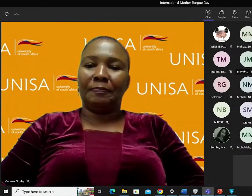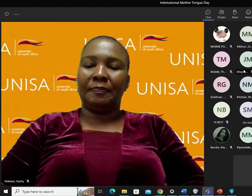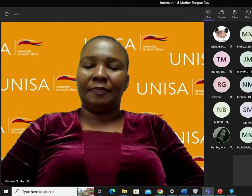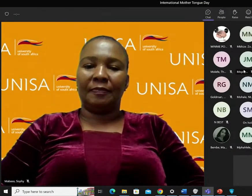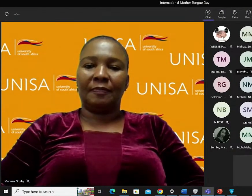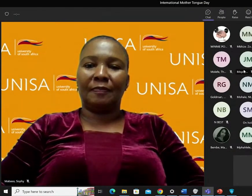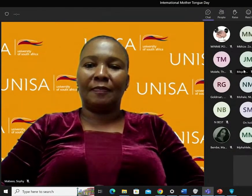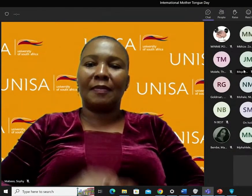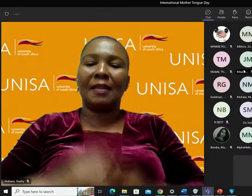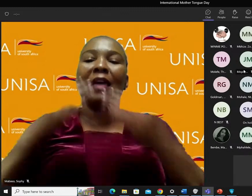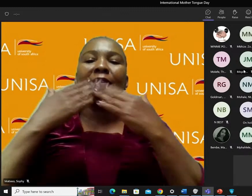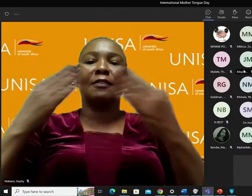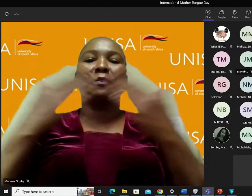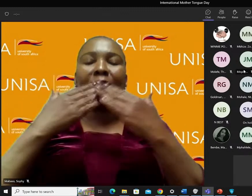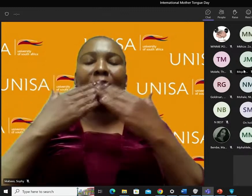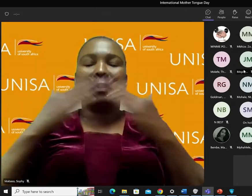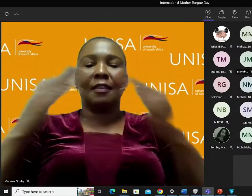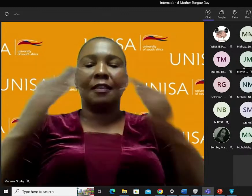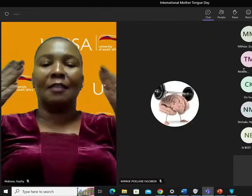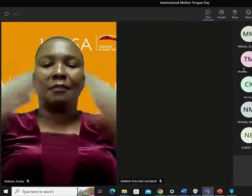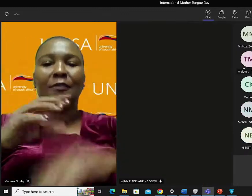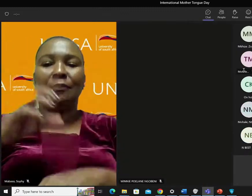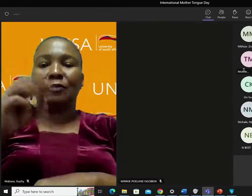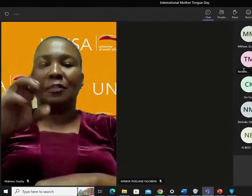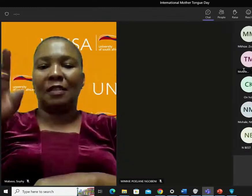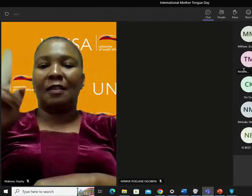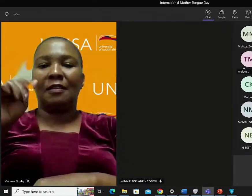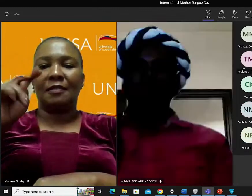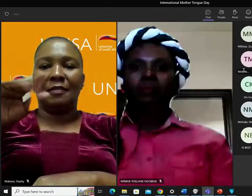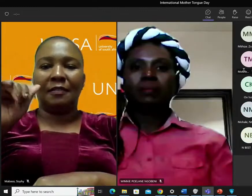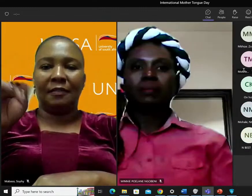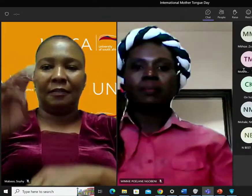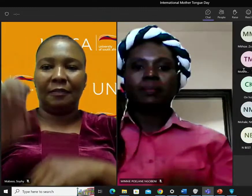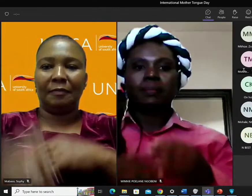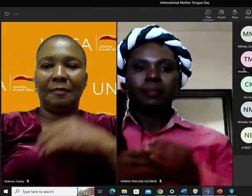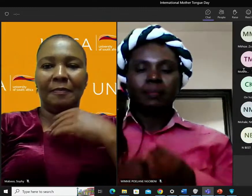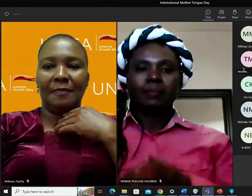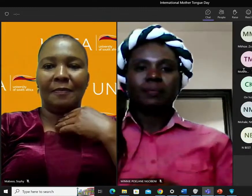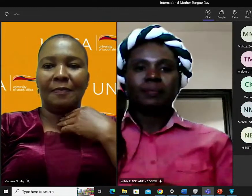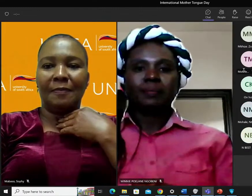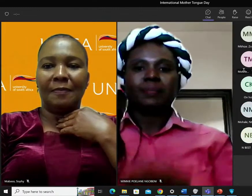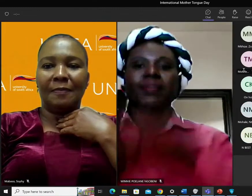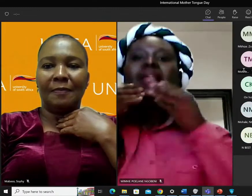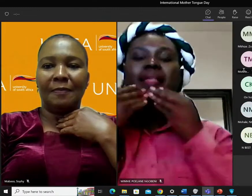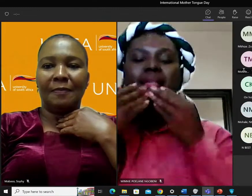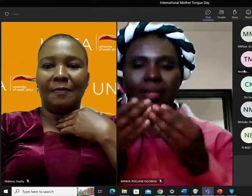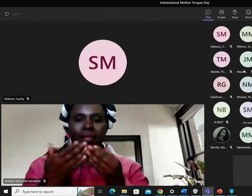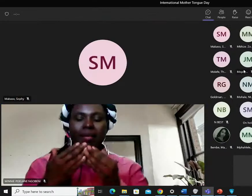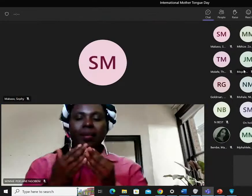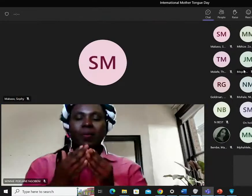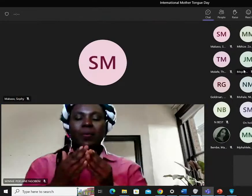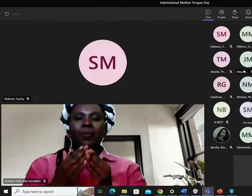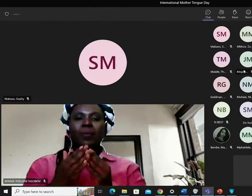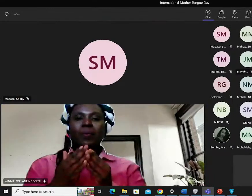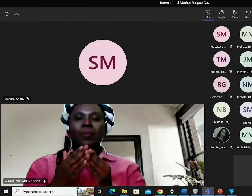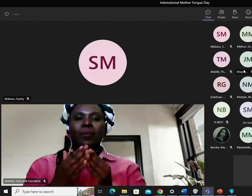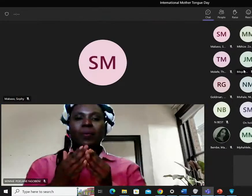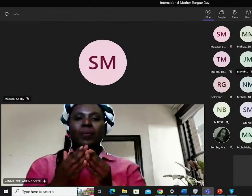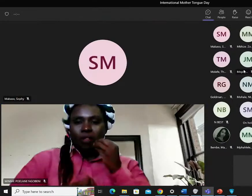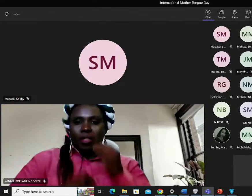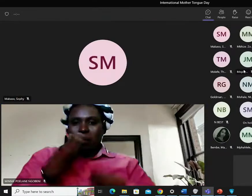Re a leboga Dr. Kanyani. Re a leboga for sereto se se botse.